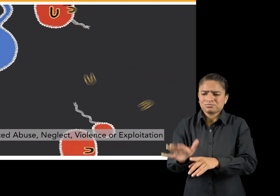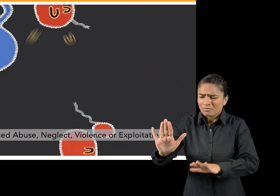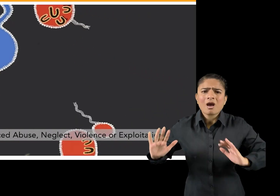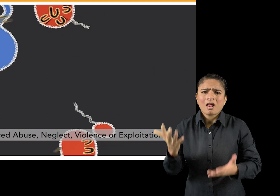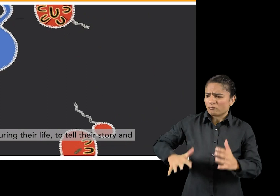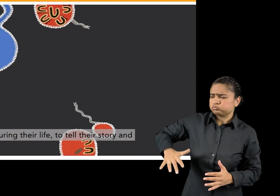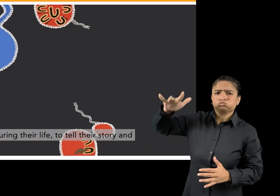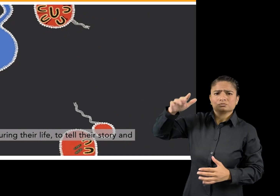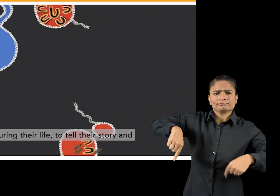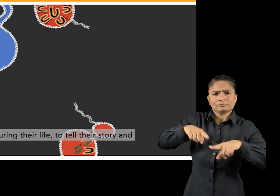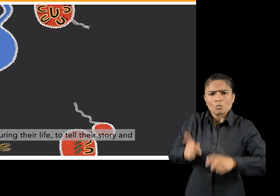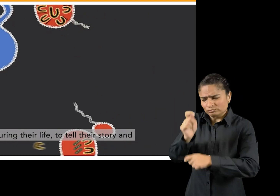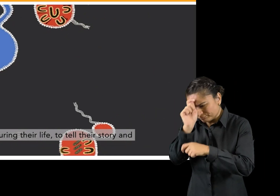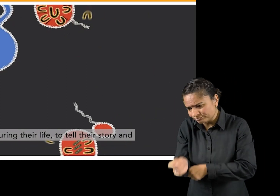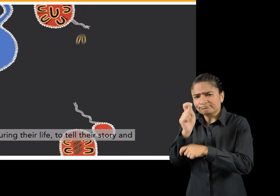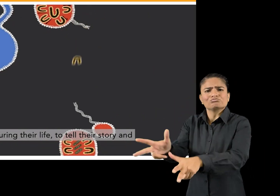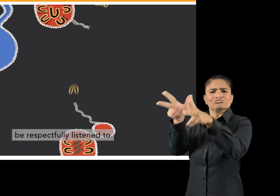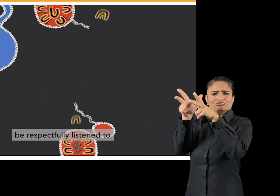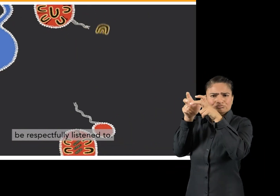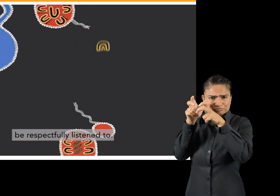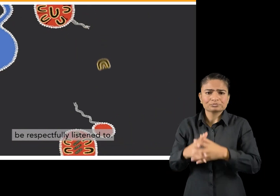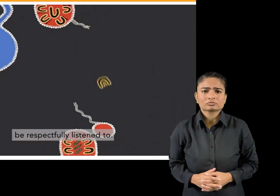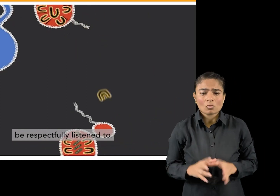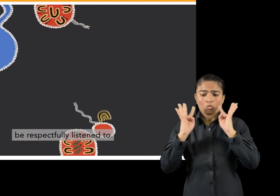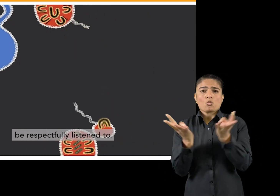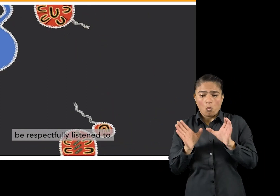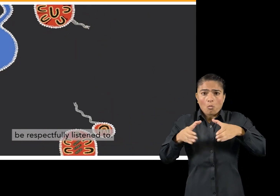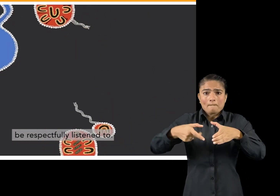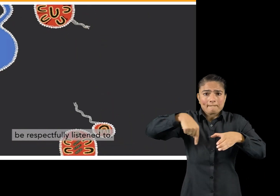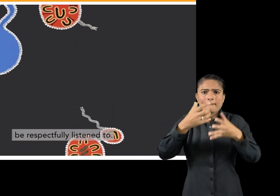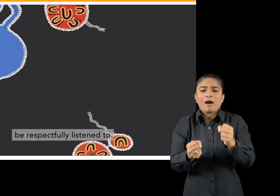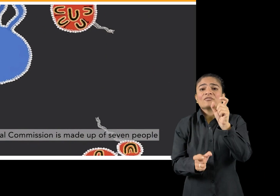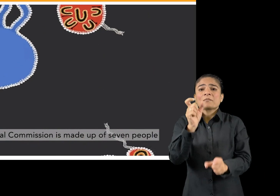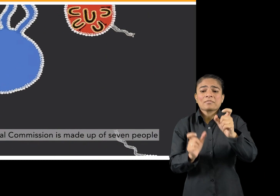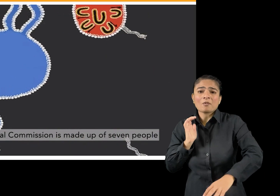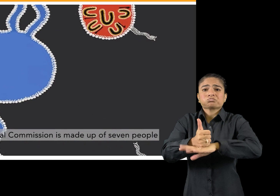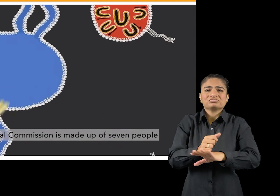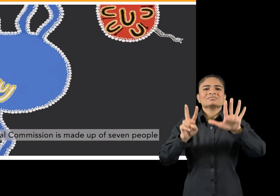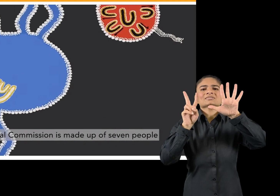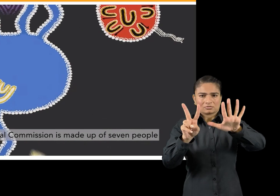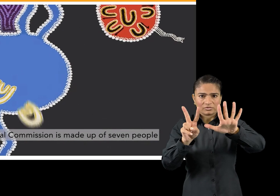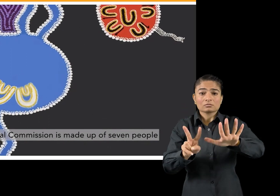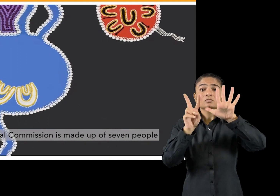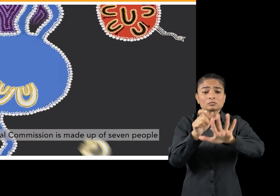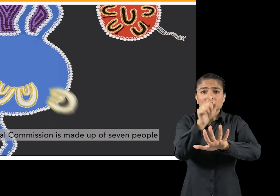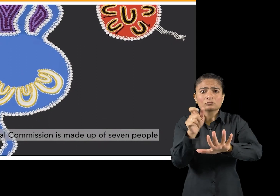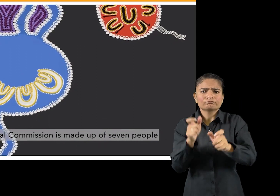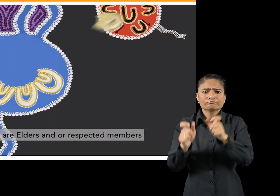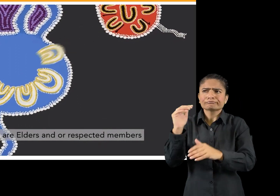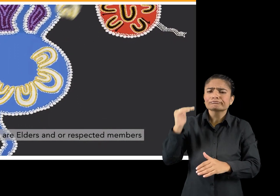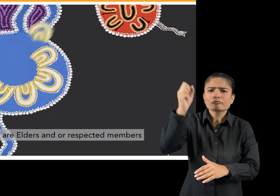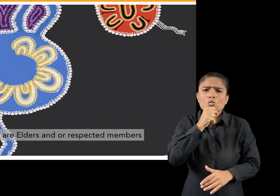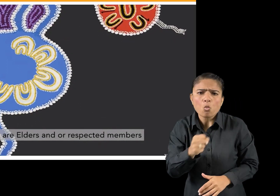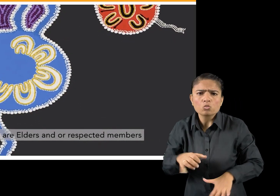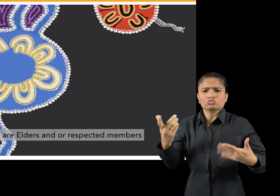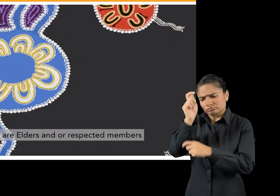or exploitation during their life to tell their story and be respectfully listened to. The Royal Commission is made up of seven people who are